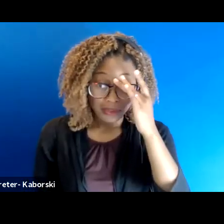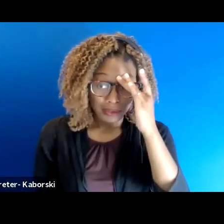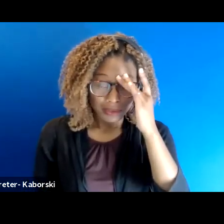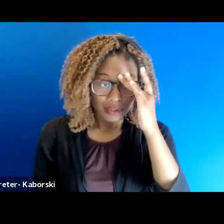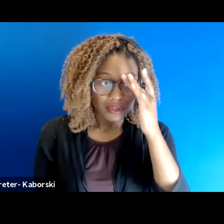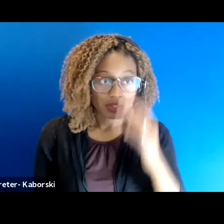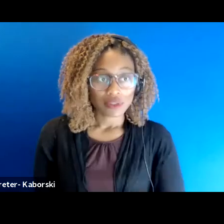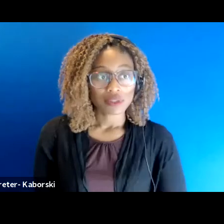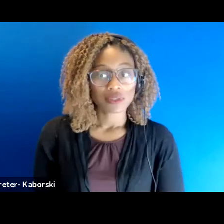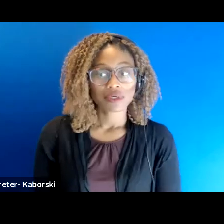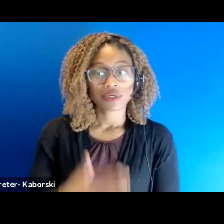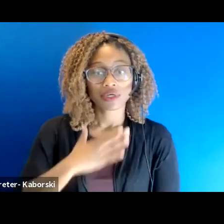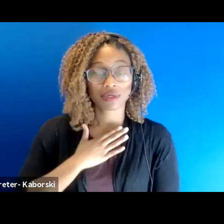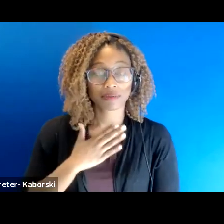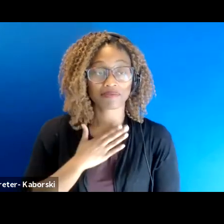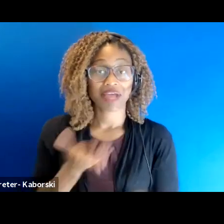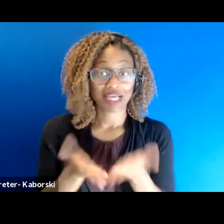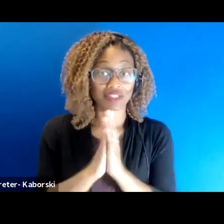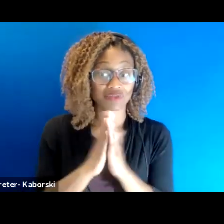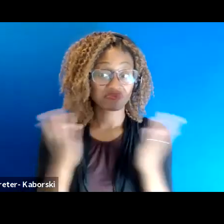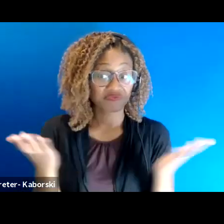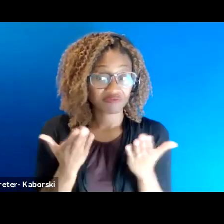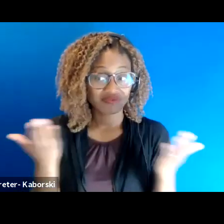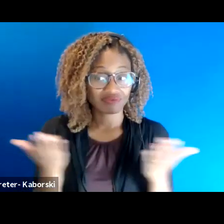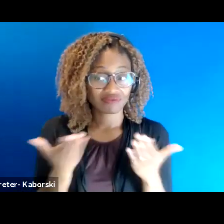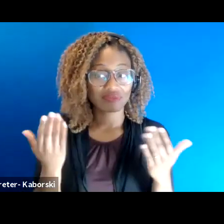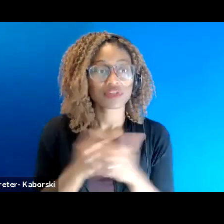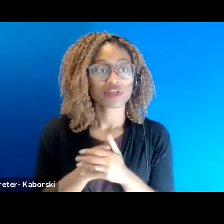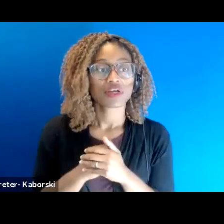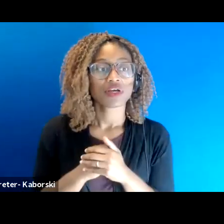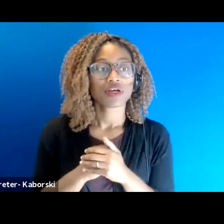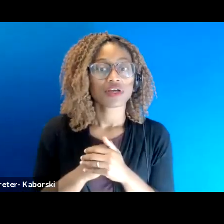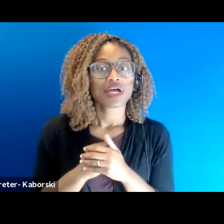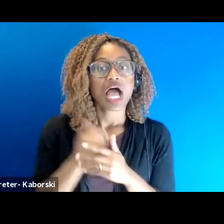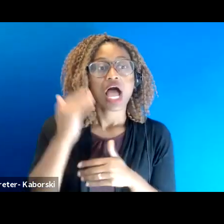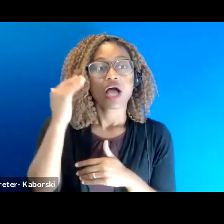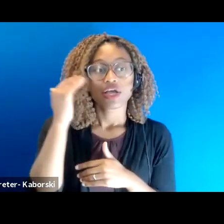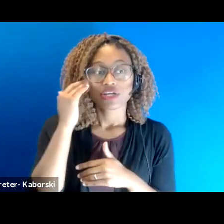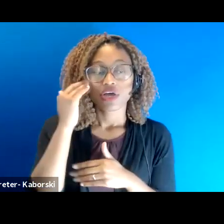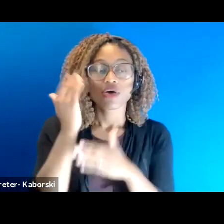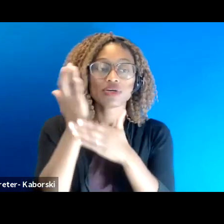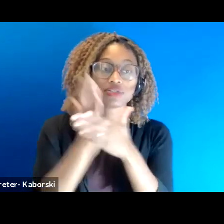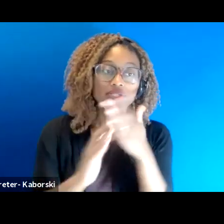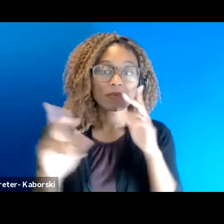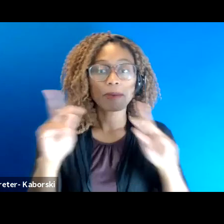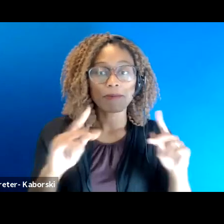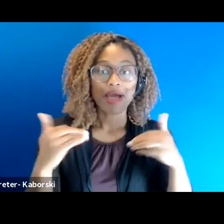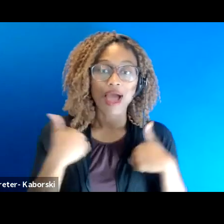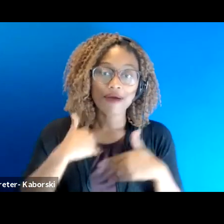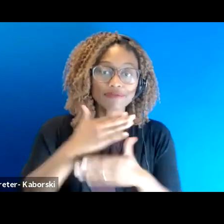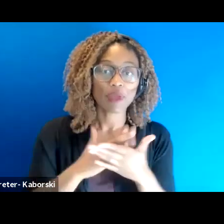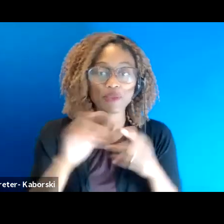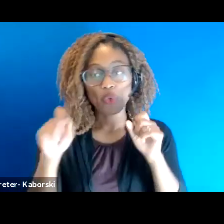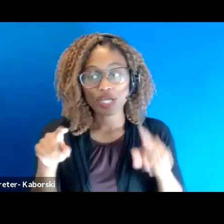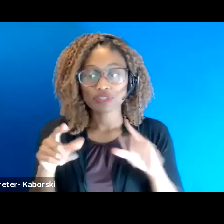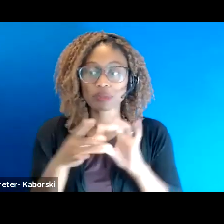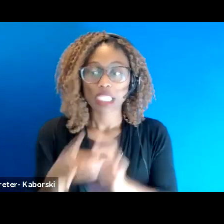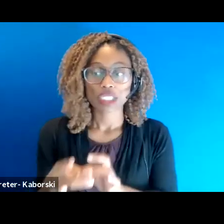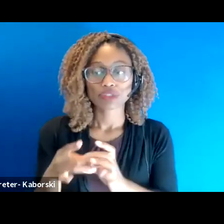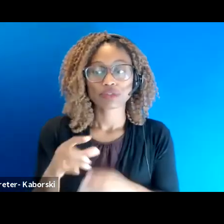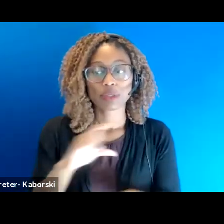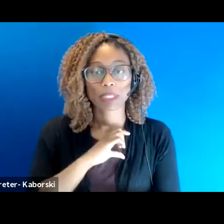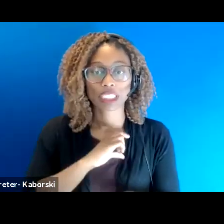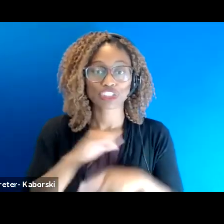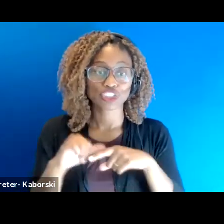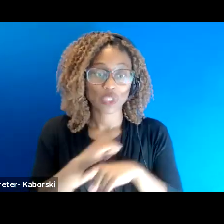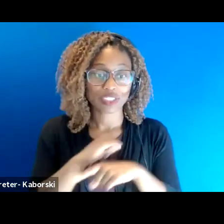my ask is that, so I know some people have had some questions about the police training. Some